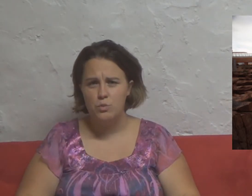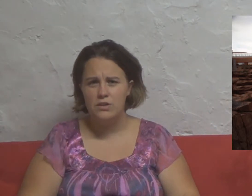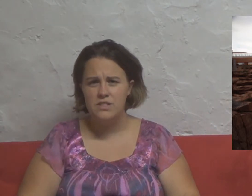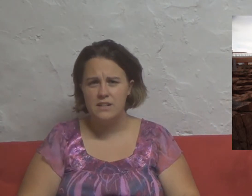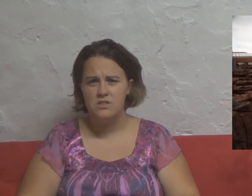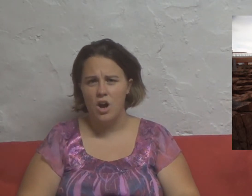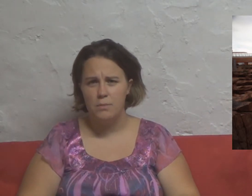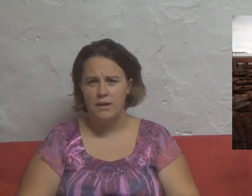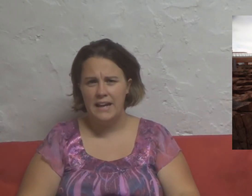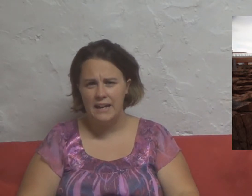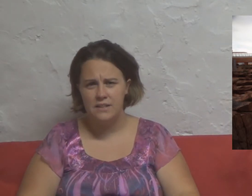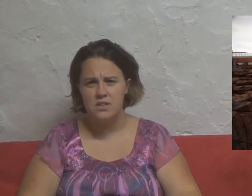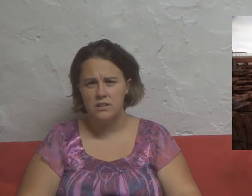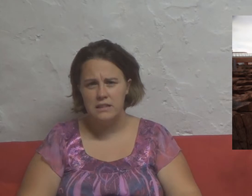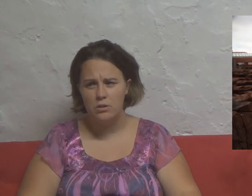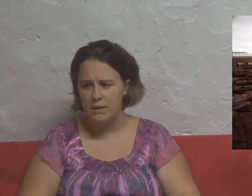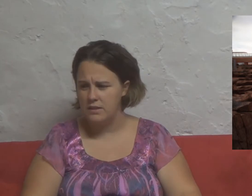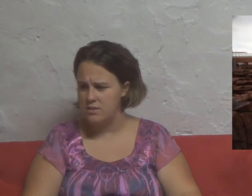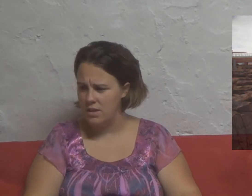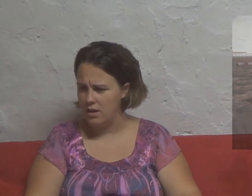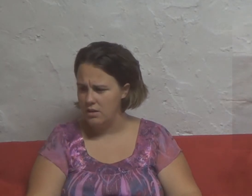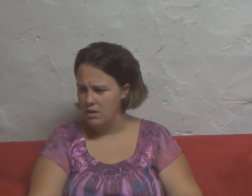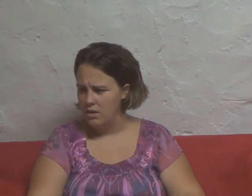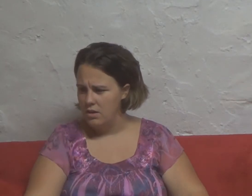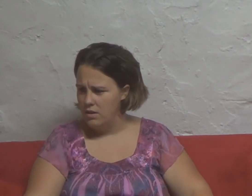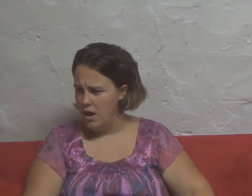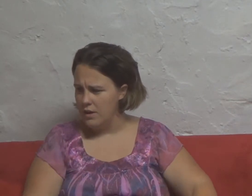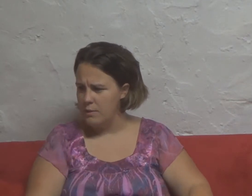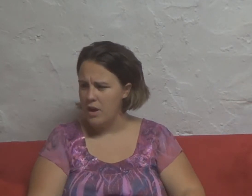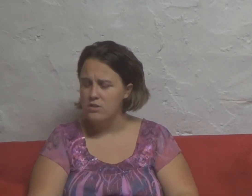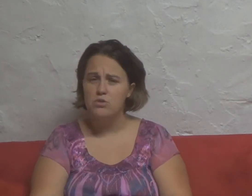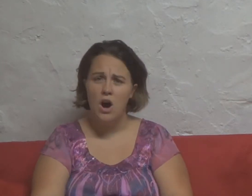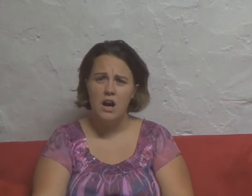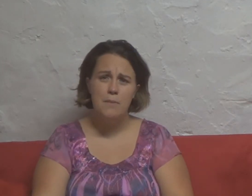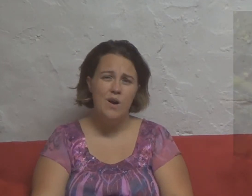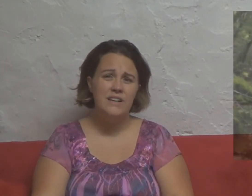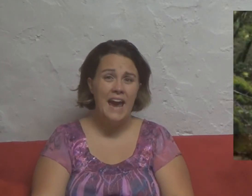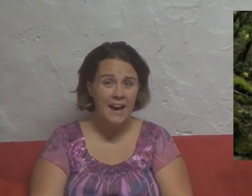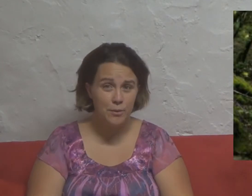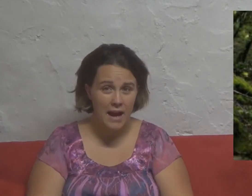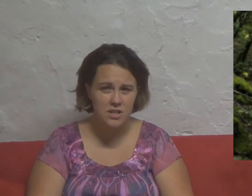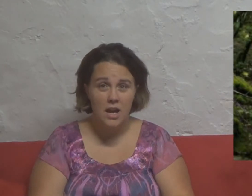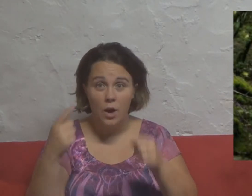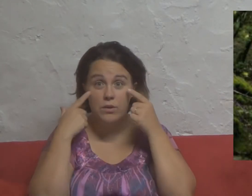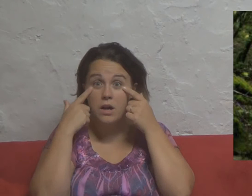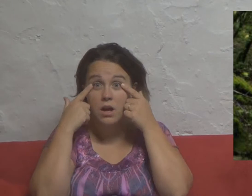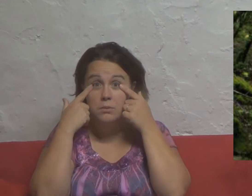will see us talk about canyons a little bit this year. Then we also talk about cataracts. And we're not talking about